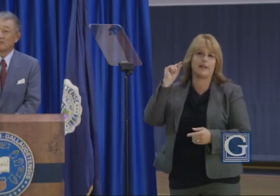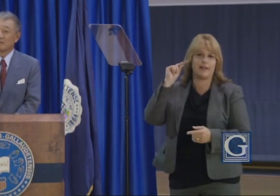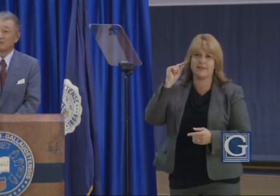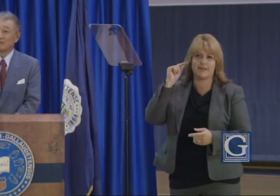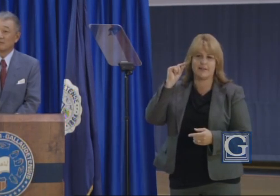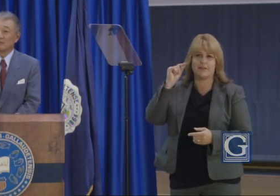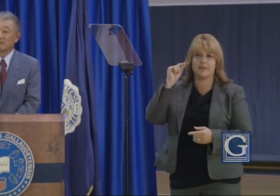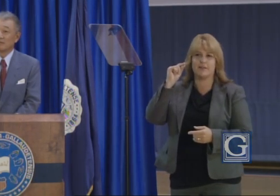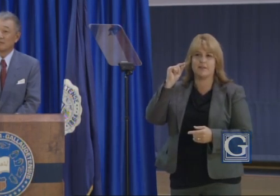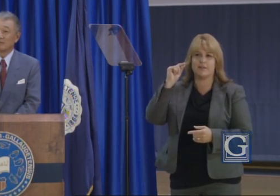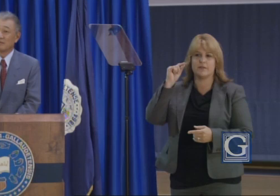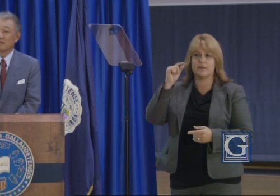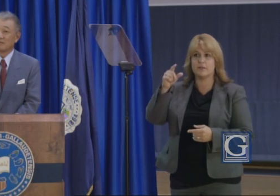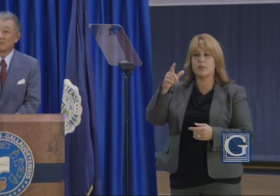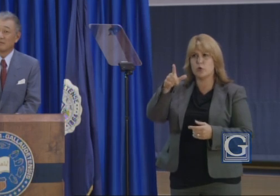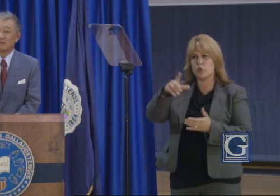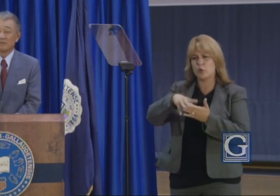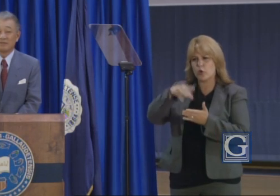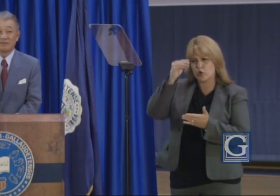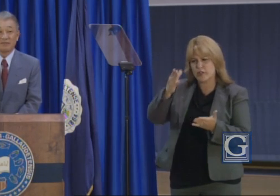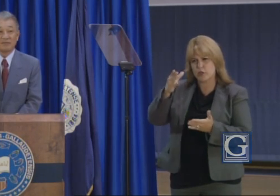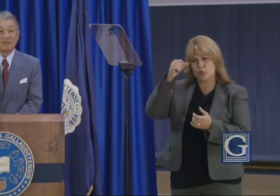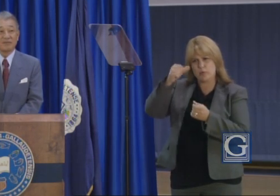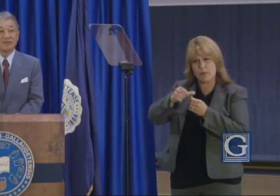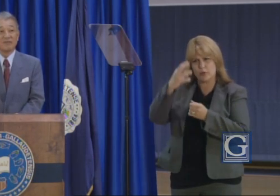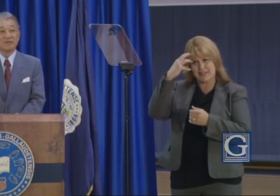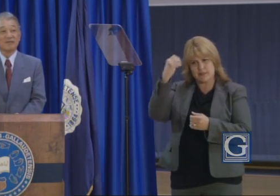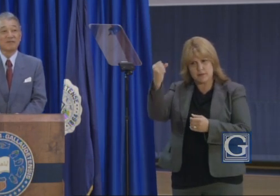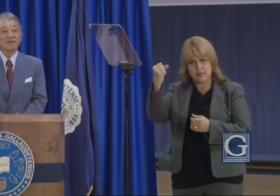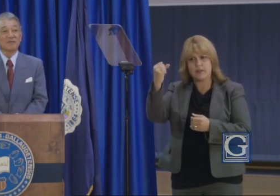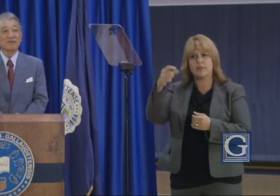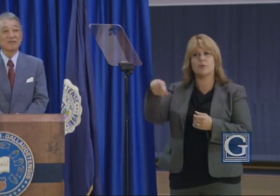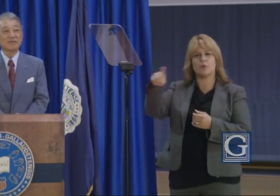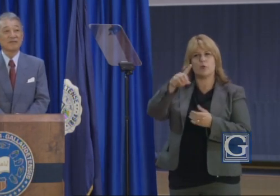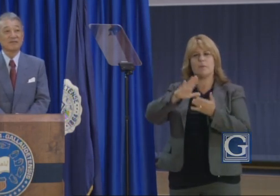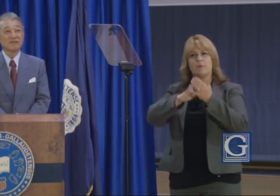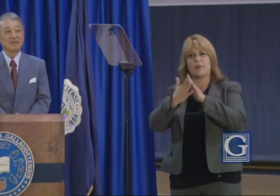Remember all that you have learned here and become good alumni.